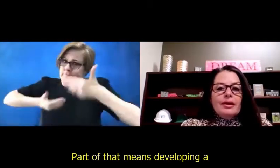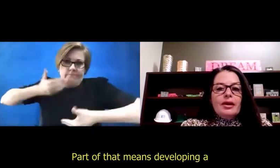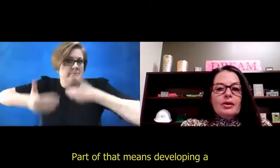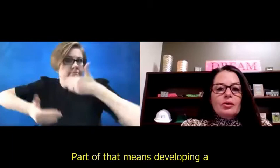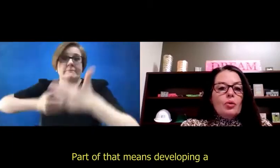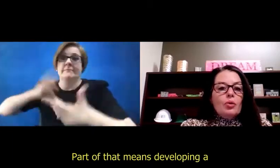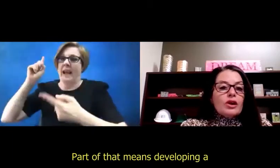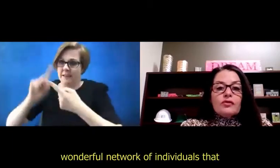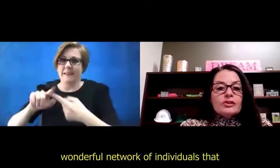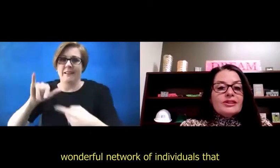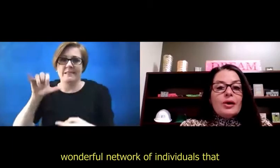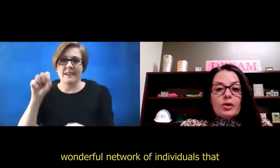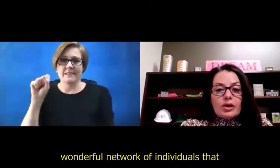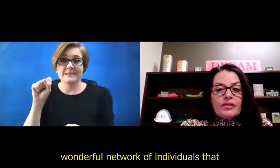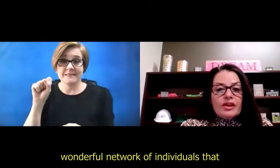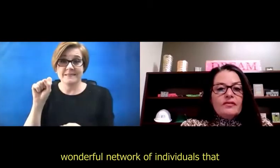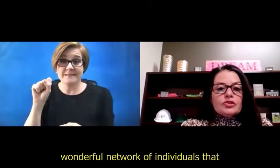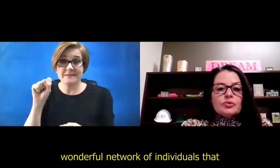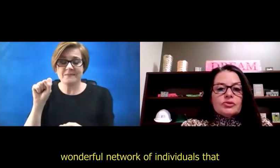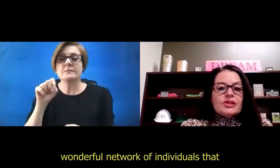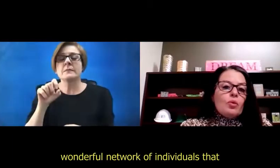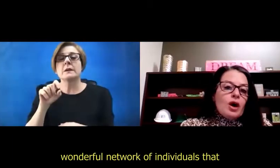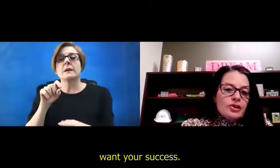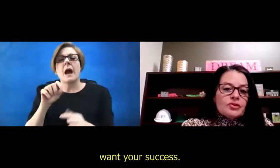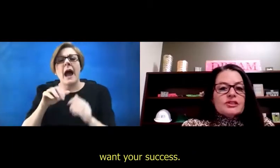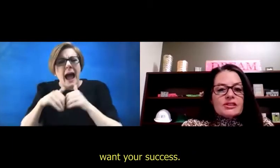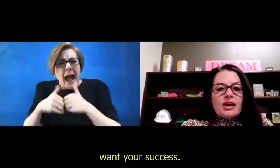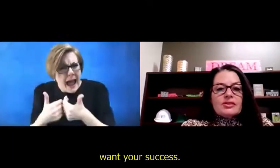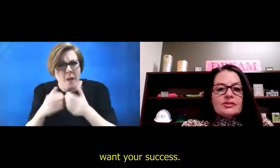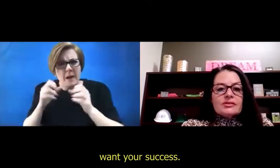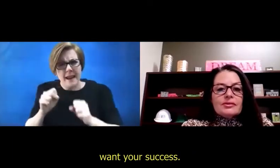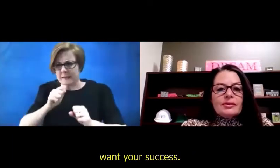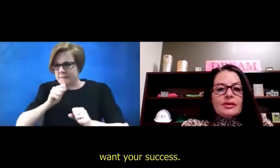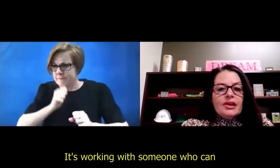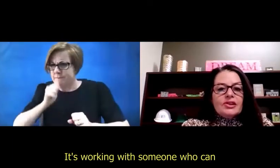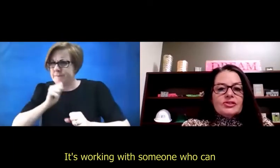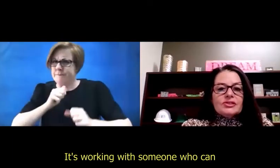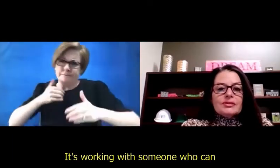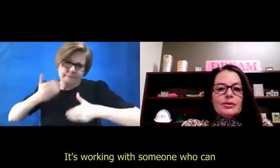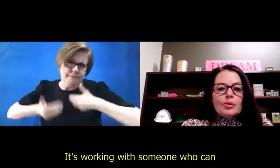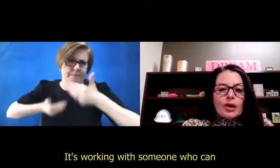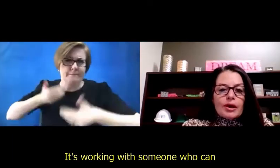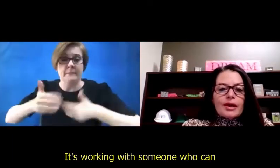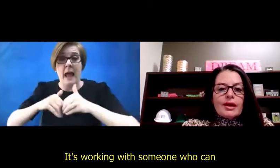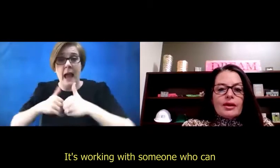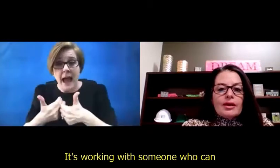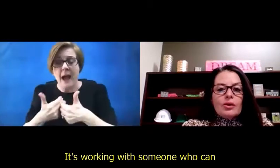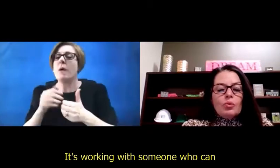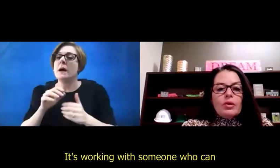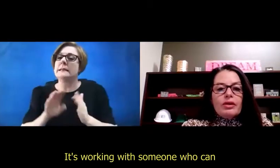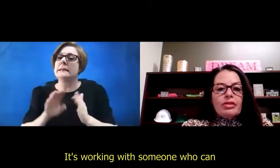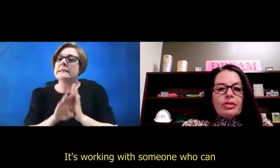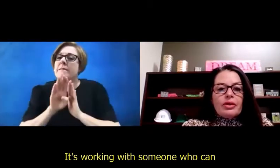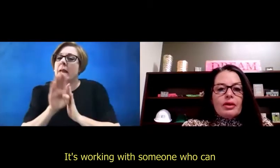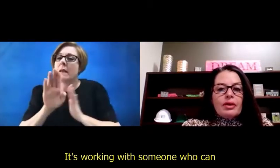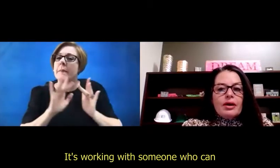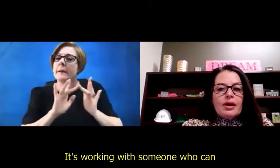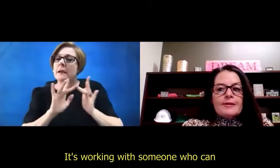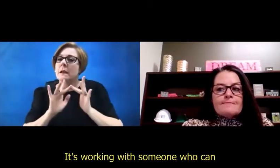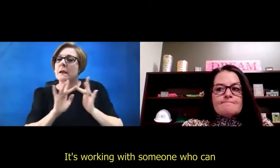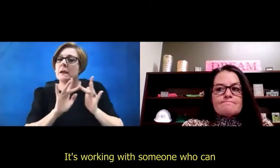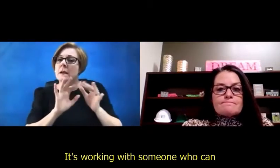developing a wonderful network of individuals that want your success. It's working with